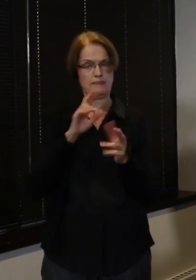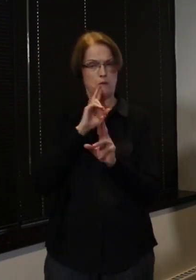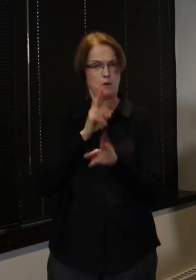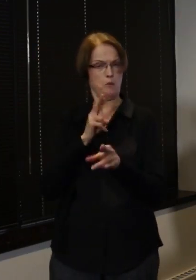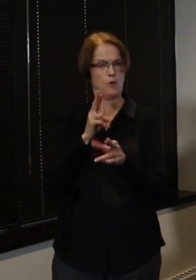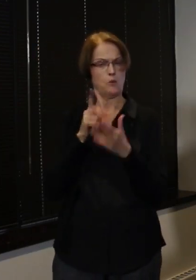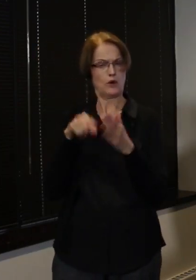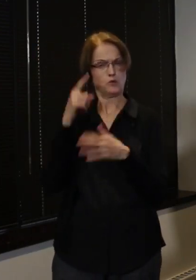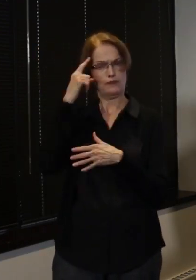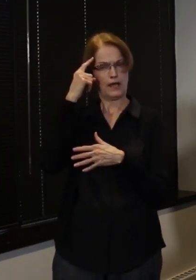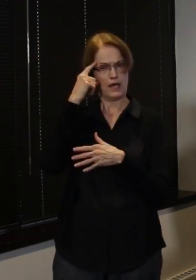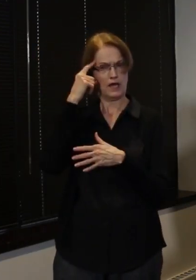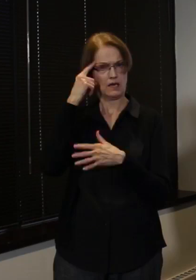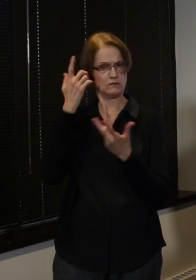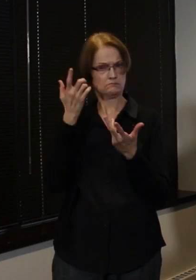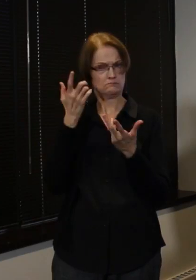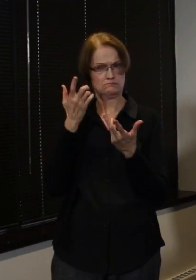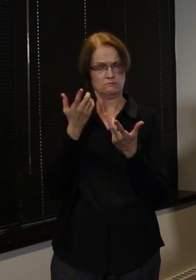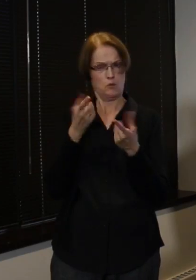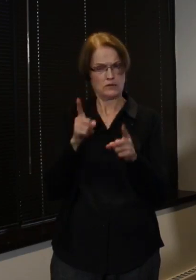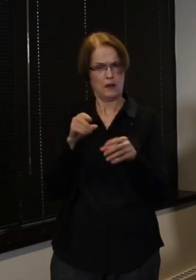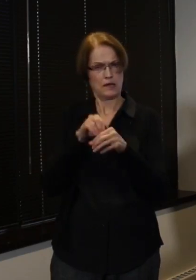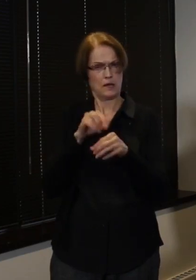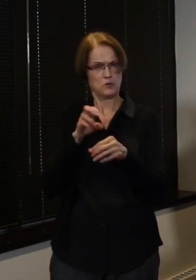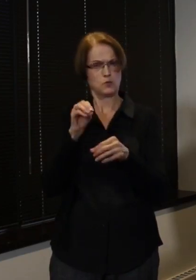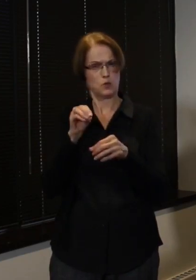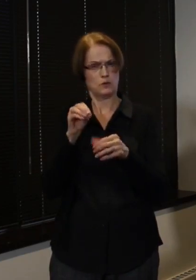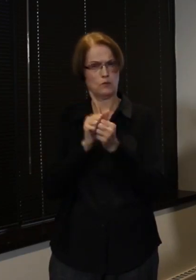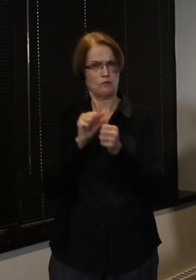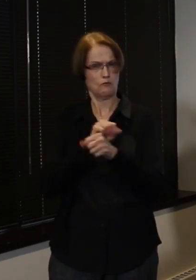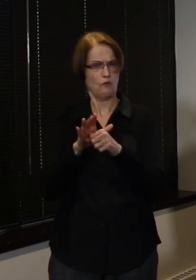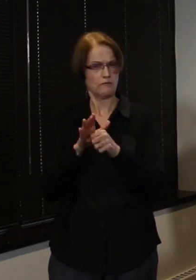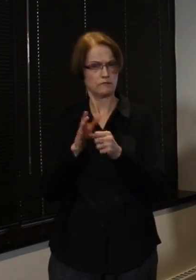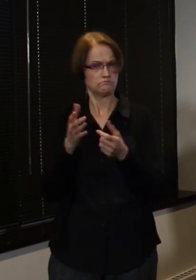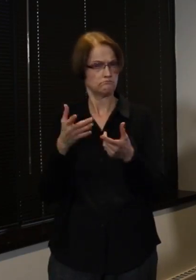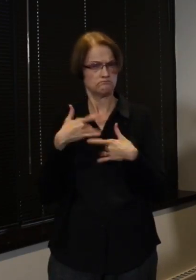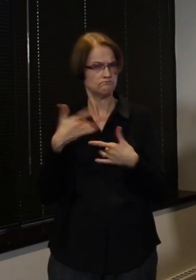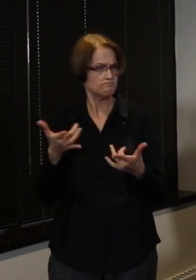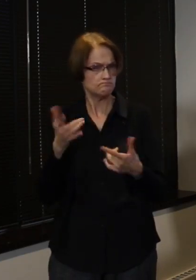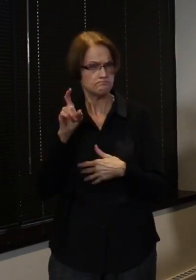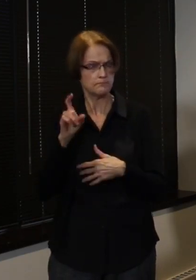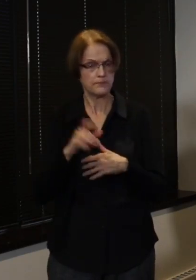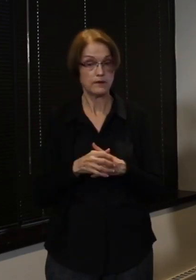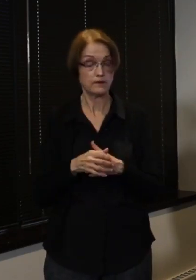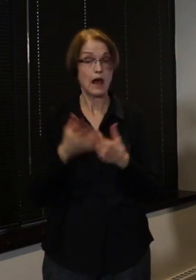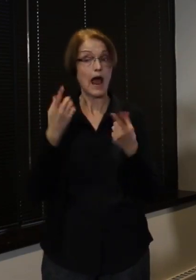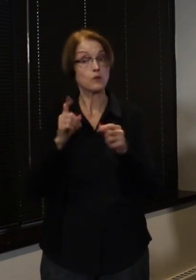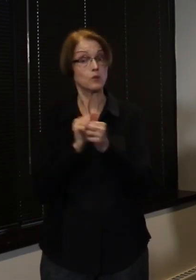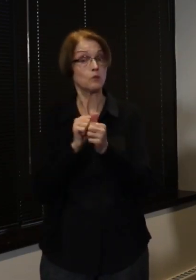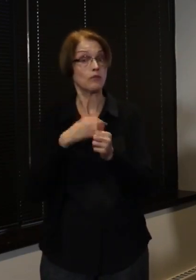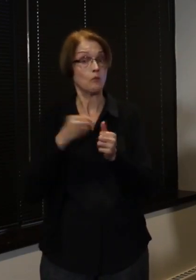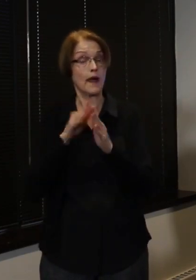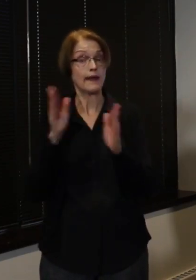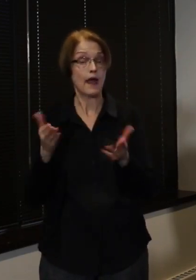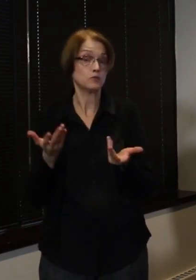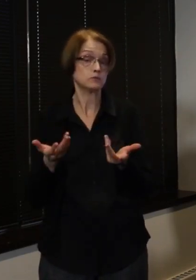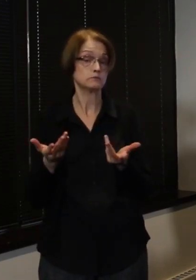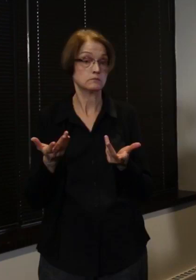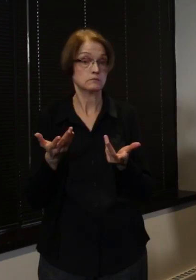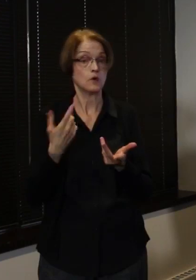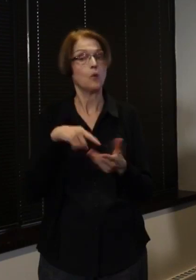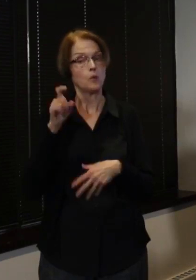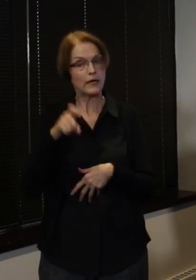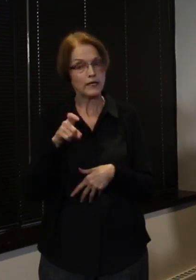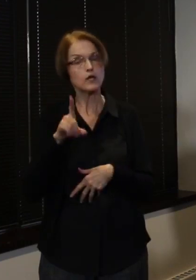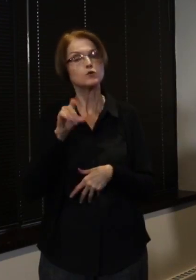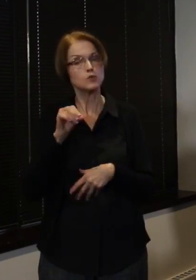report on the state of the virus in Missouri? Well, I agree with those points. We do need to be